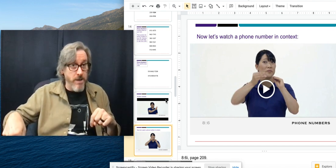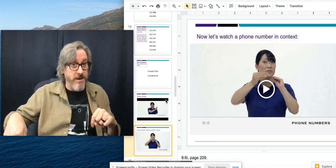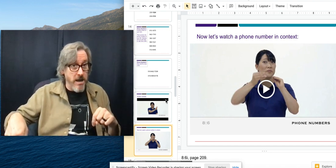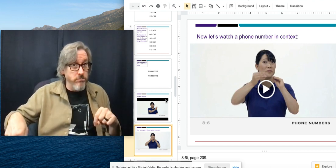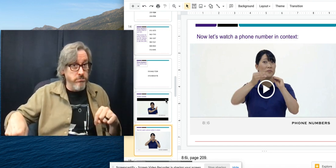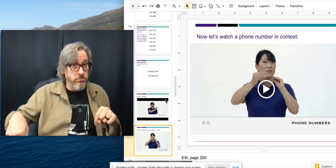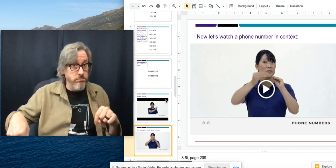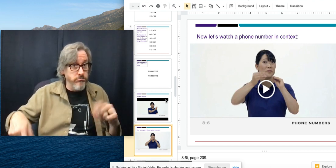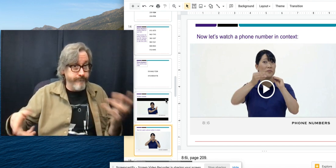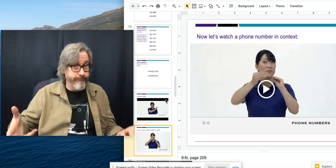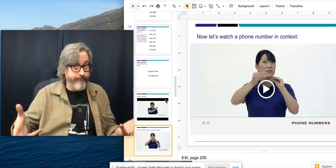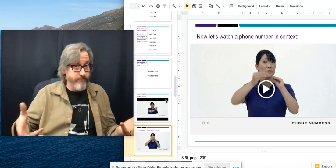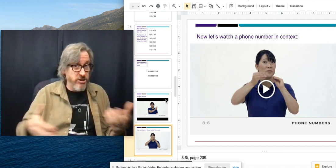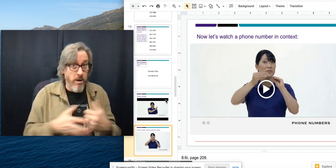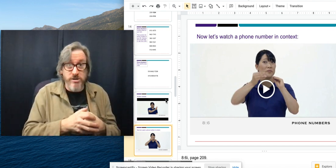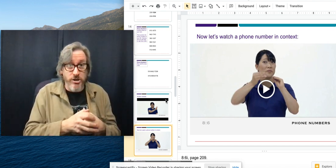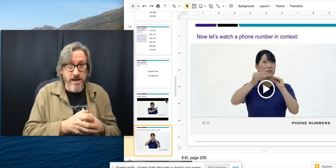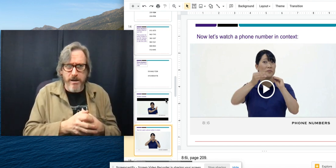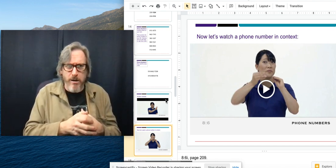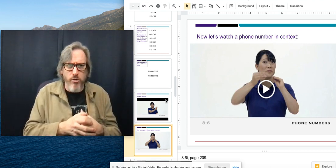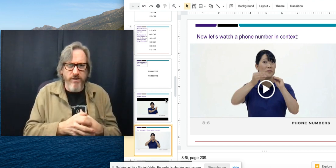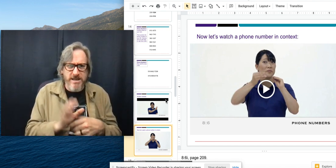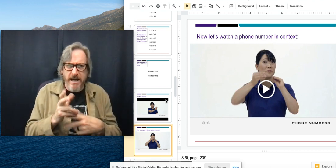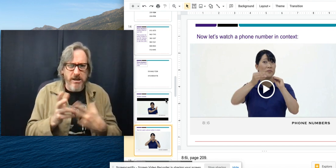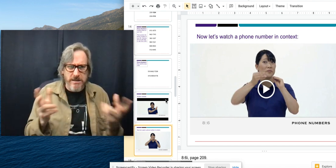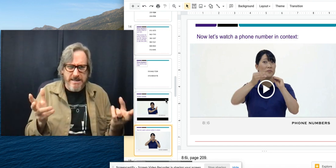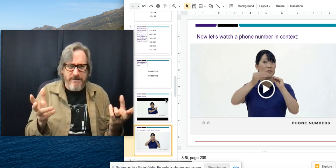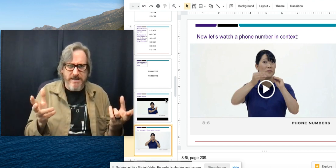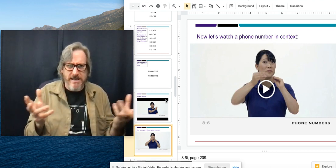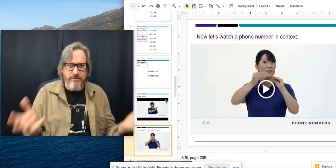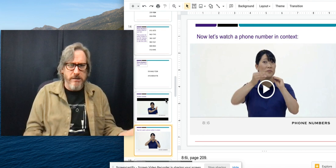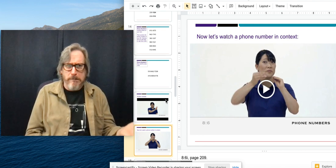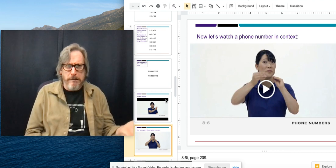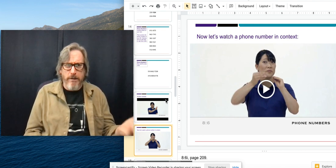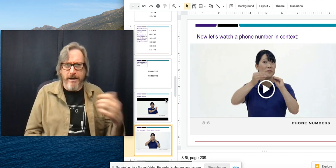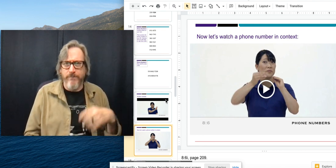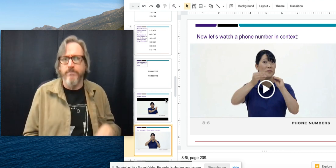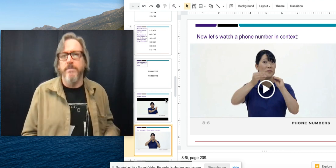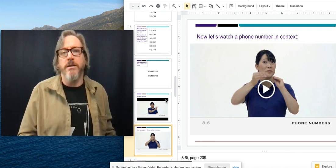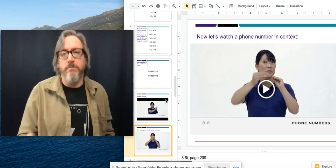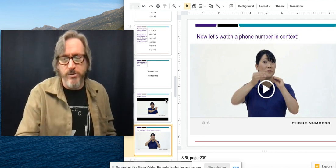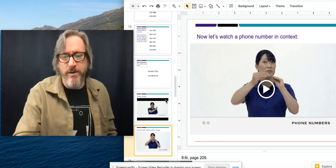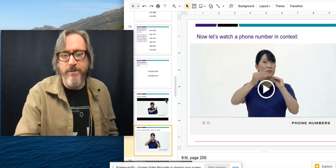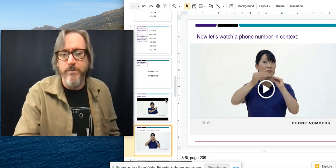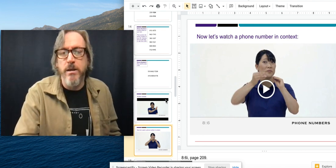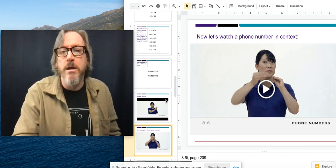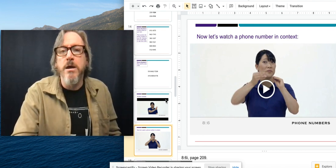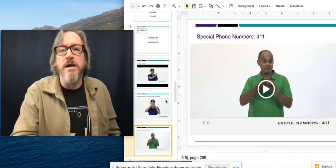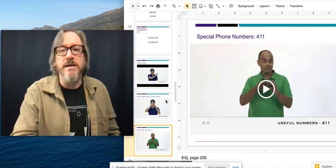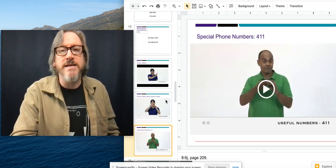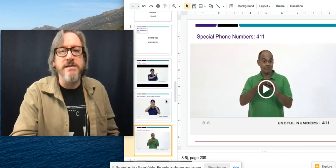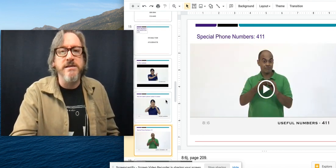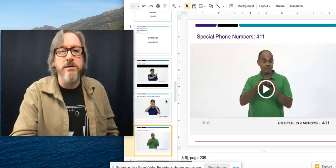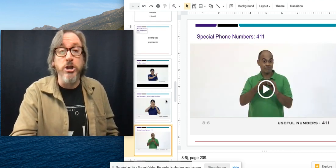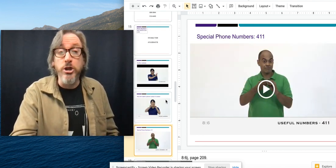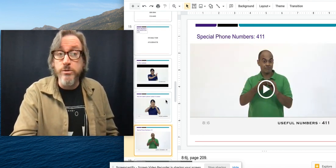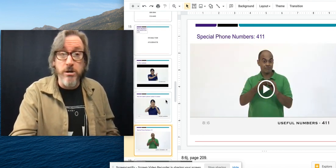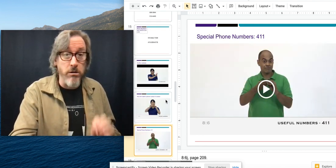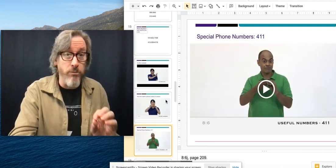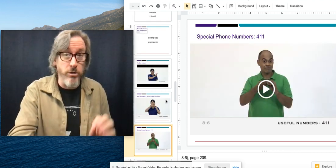that was coming up. So I was looking at a movie title, DFD7. No idea. So anyway,